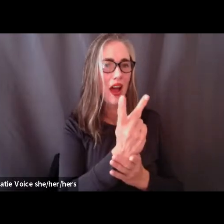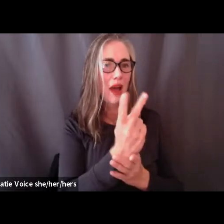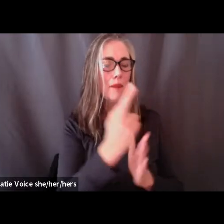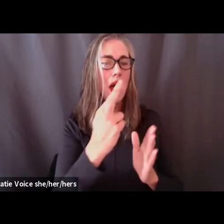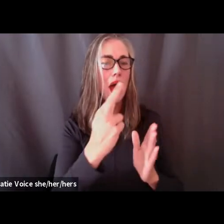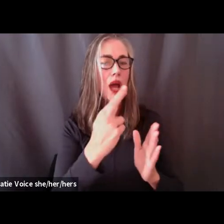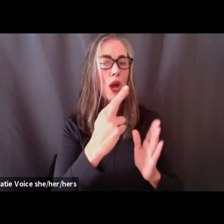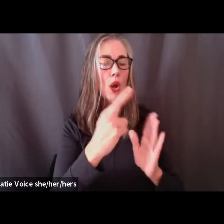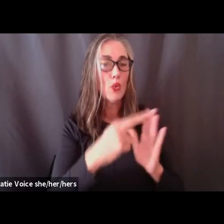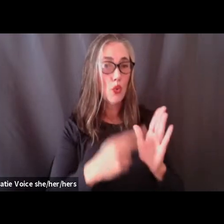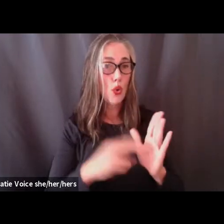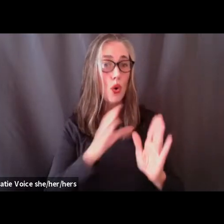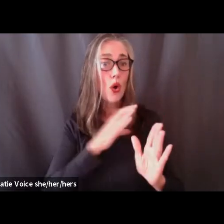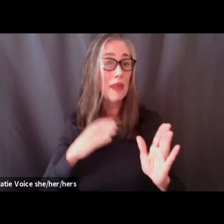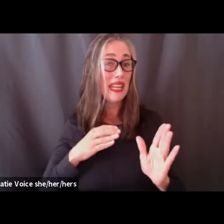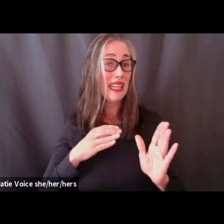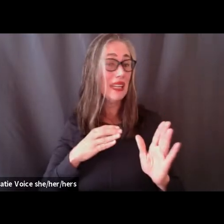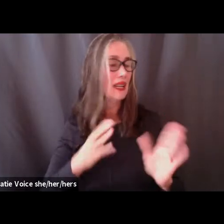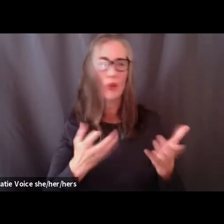to our